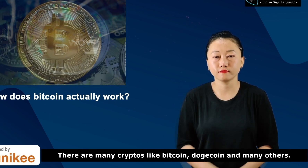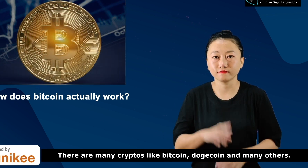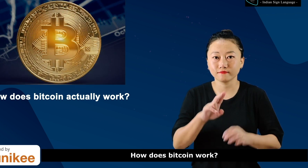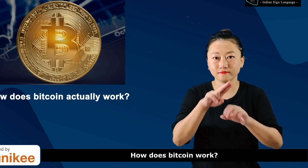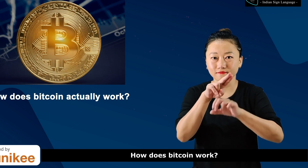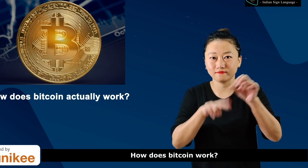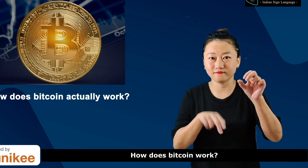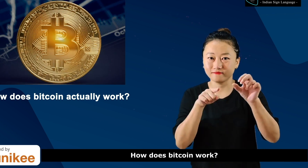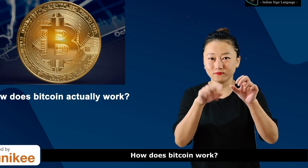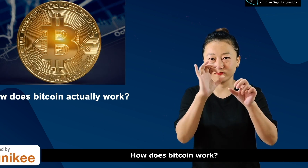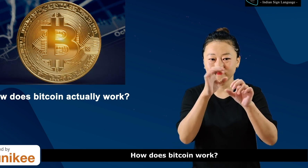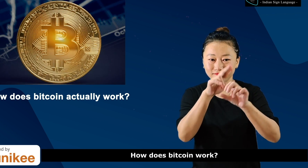How does Bitcoin work?